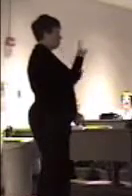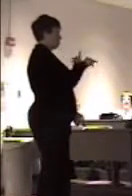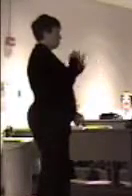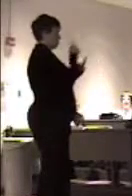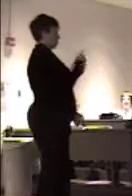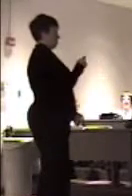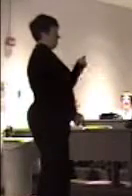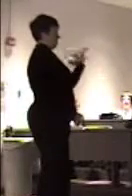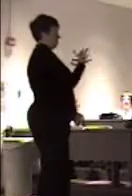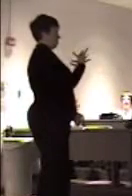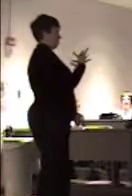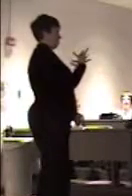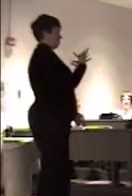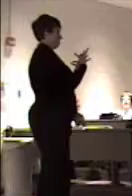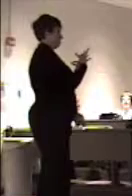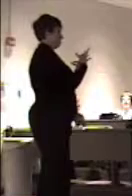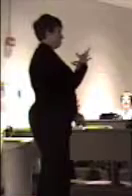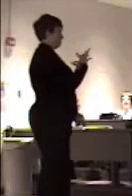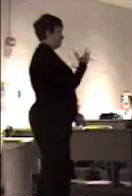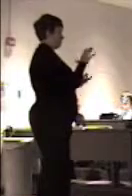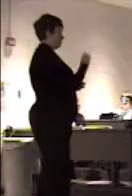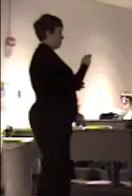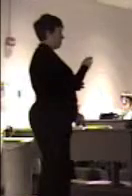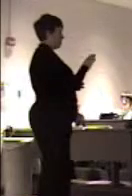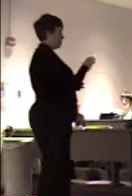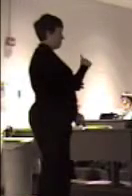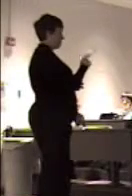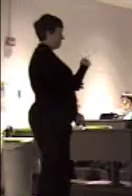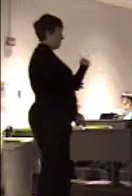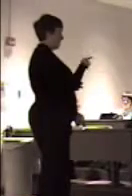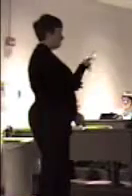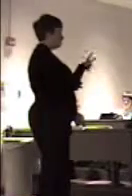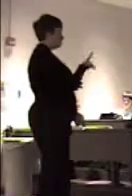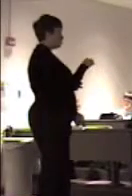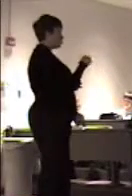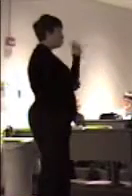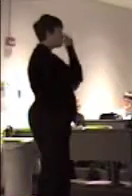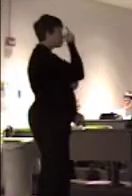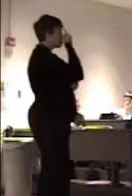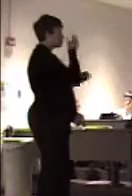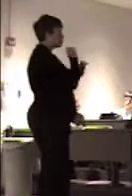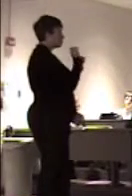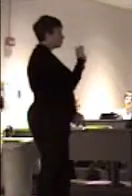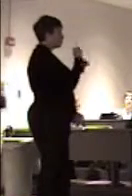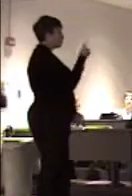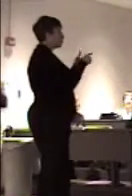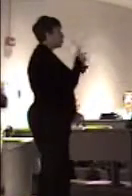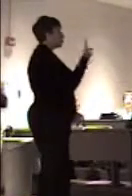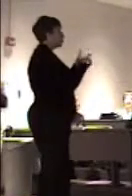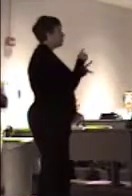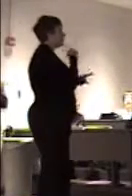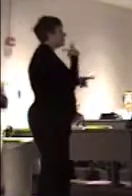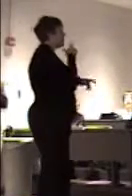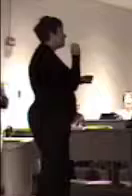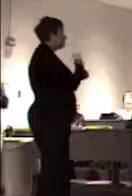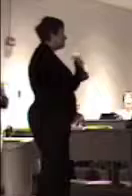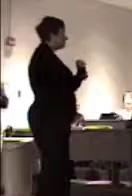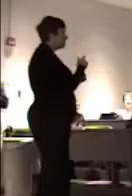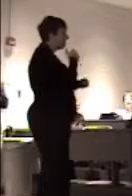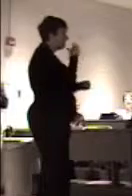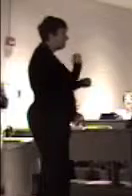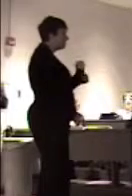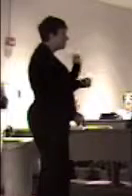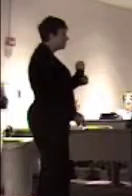Combative Aikido? Combative Aikido, that doesn't make any sense. So when people say, oh,